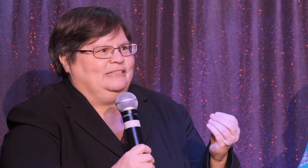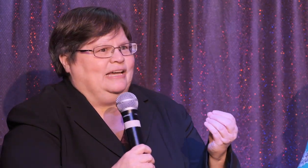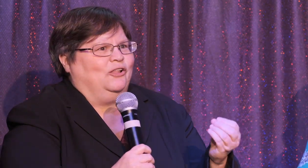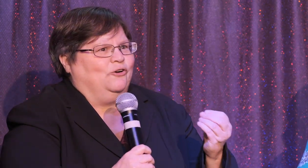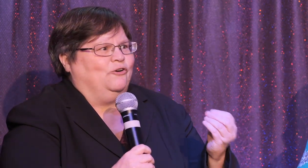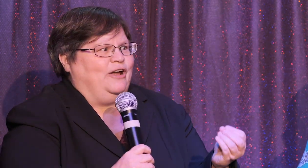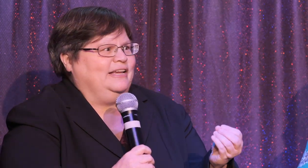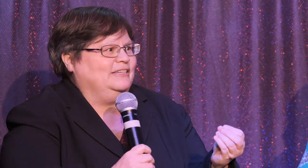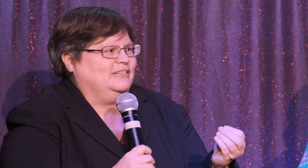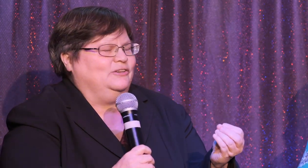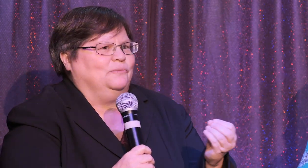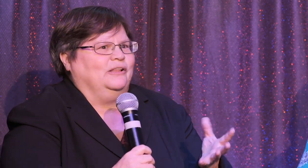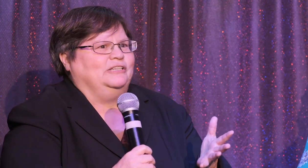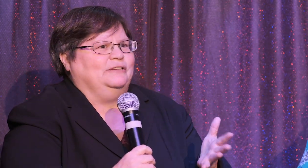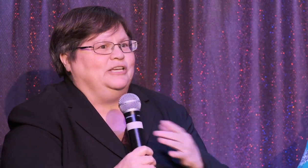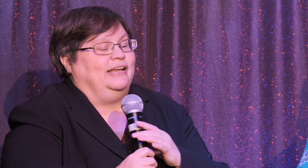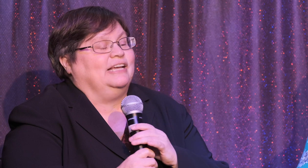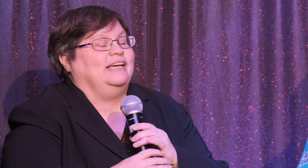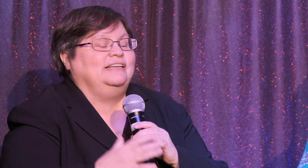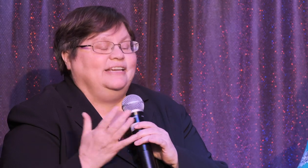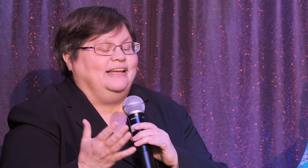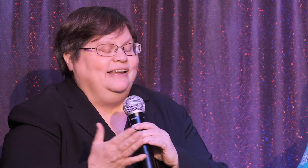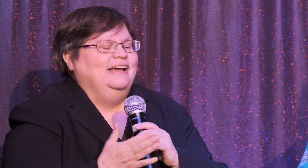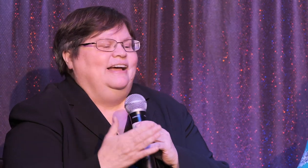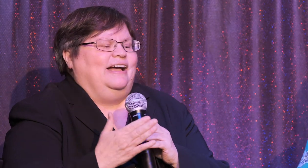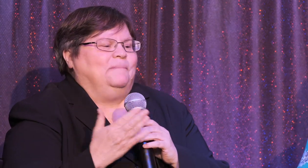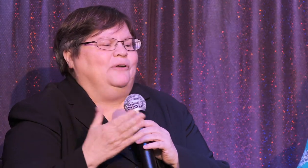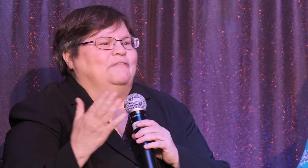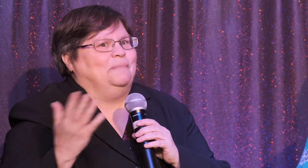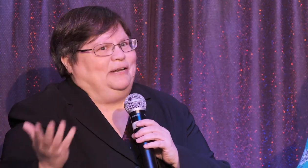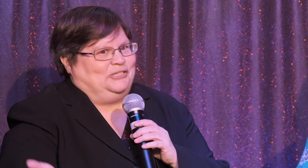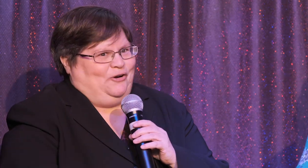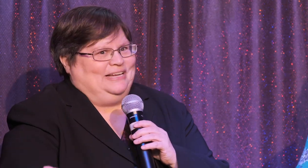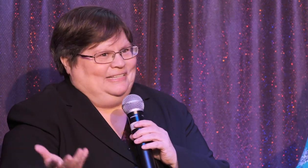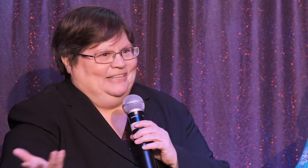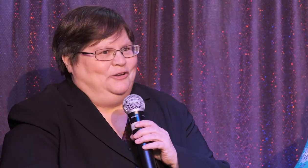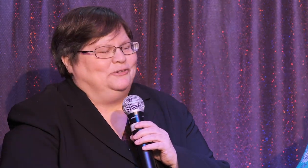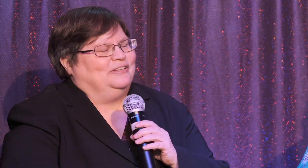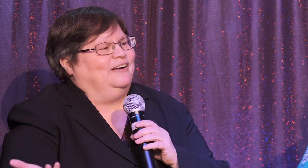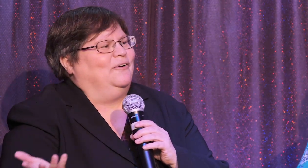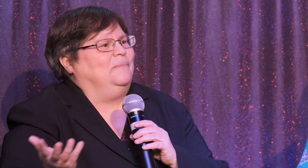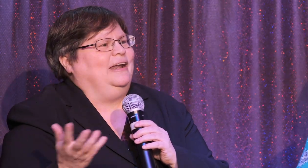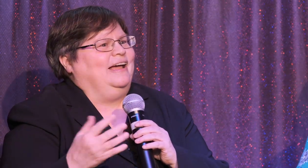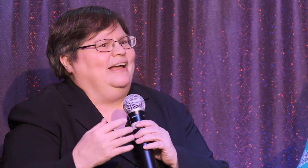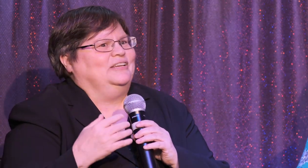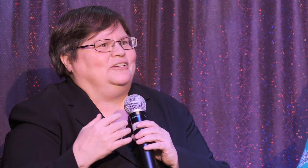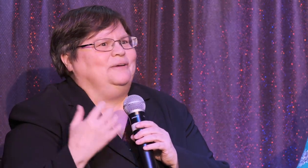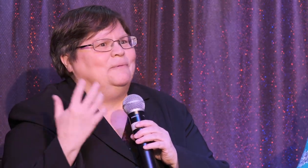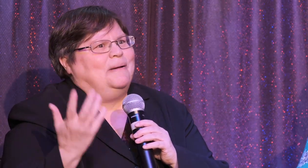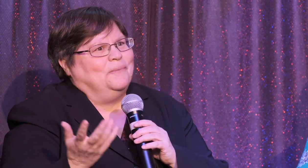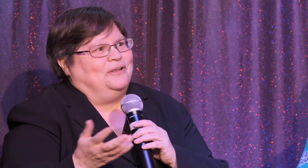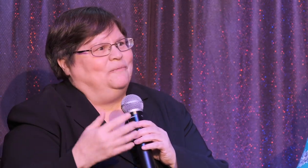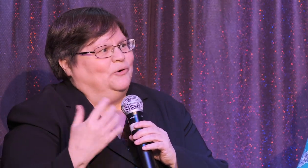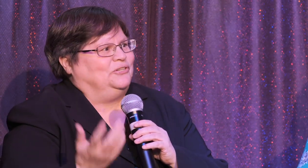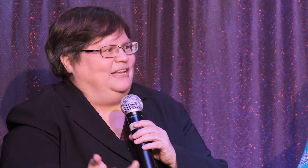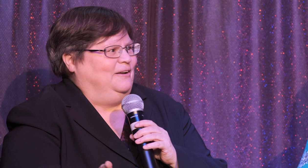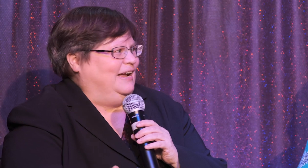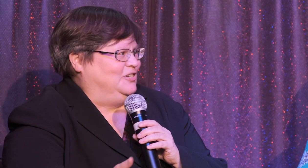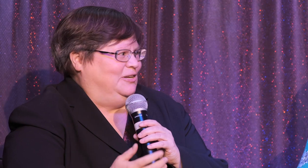would tell her grades to the relatives in it, because I did put everybody's grades in the newsletter, but she